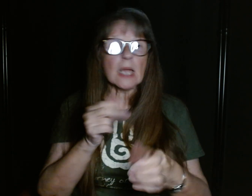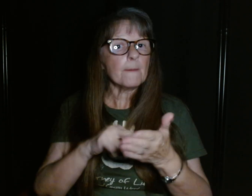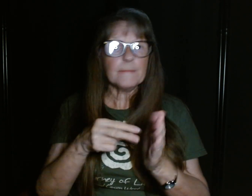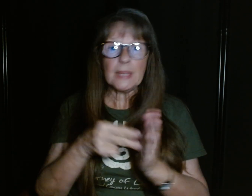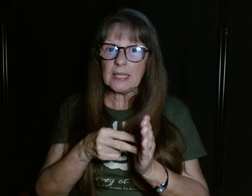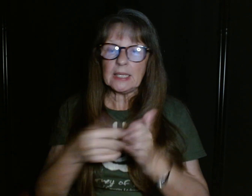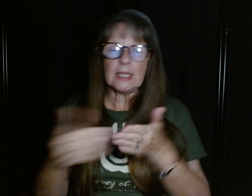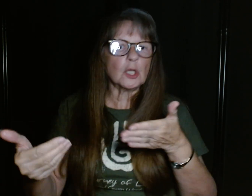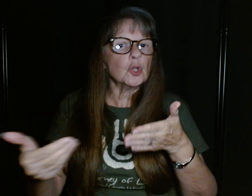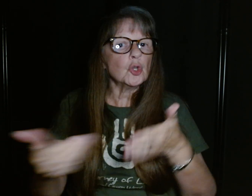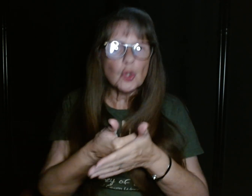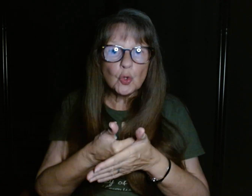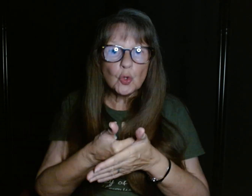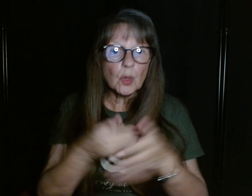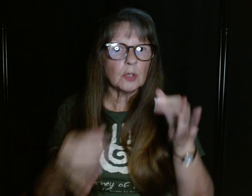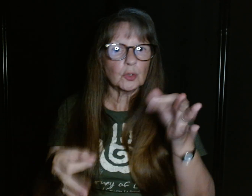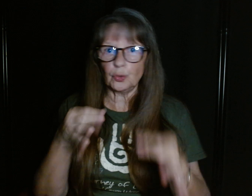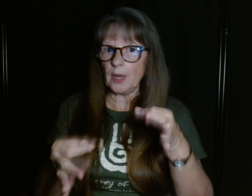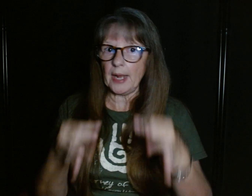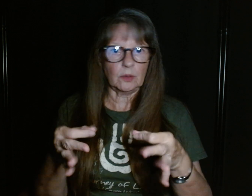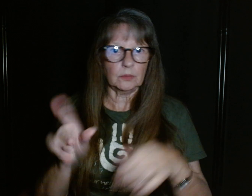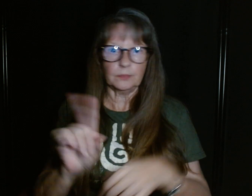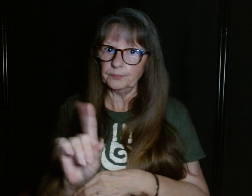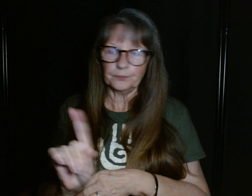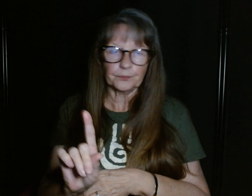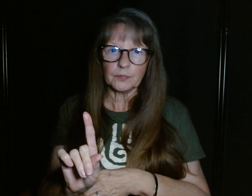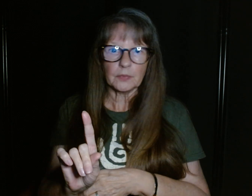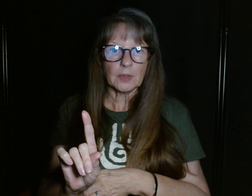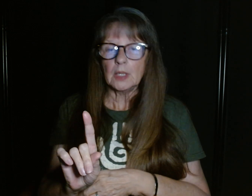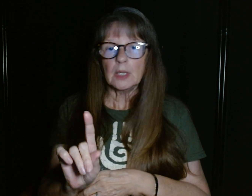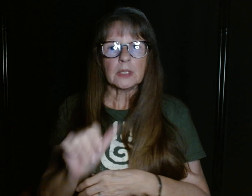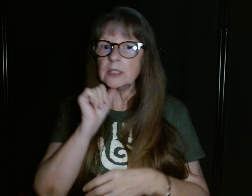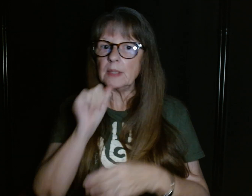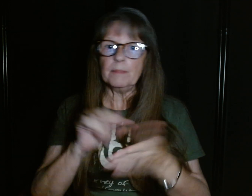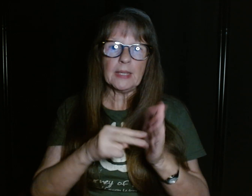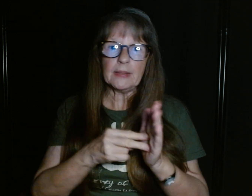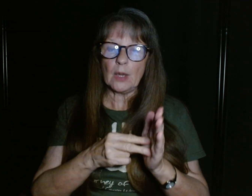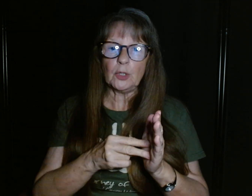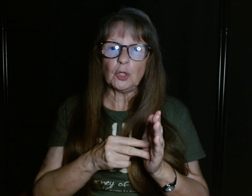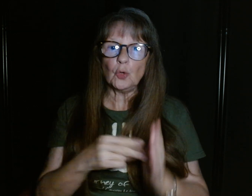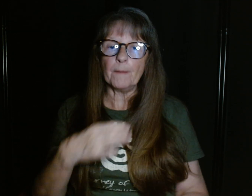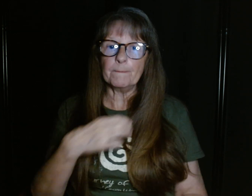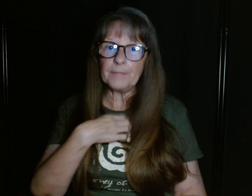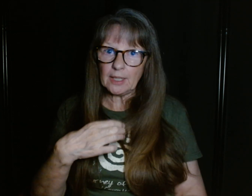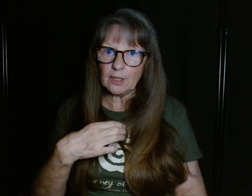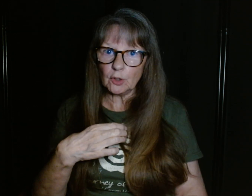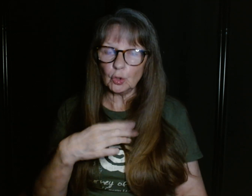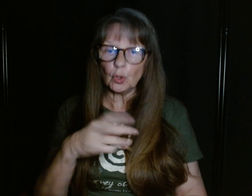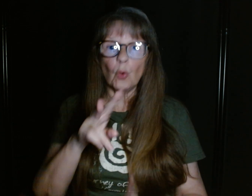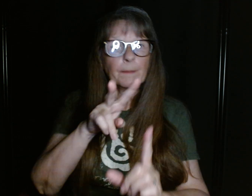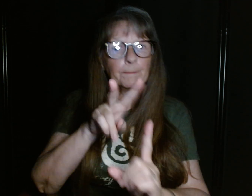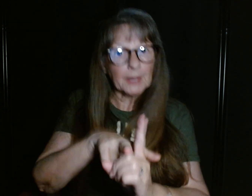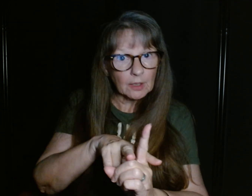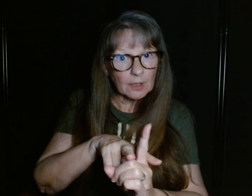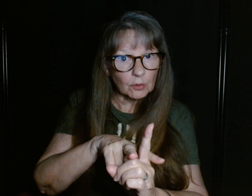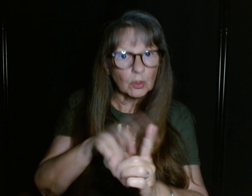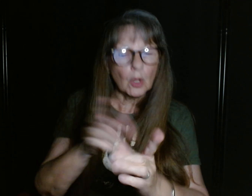not mean it's a new trial. Doesn't mean that when you appeal or appeal